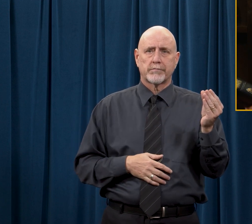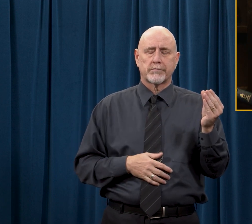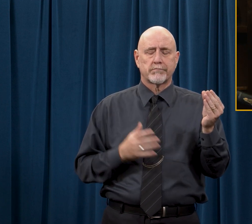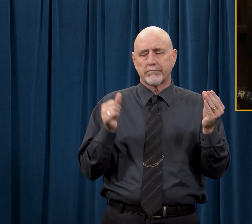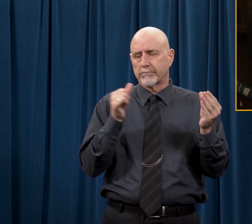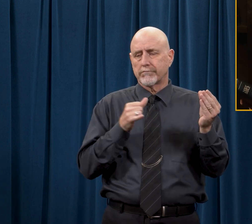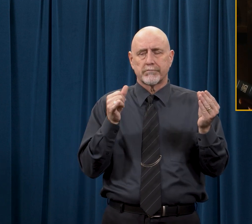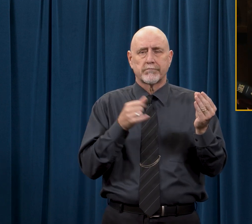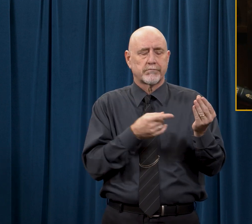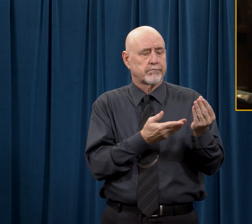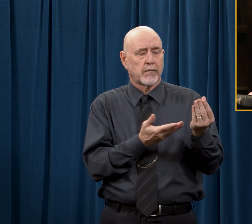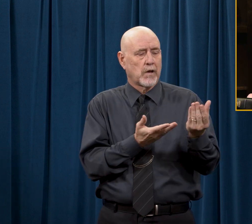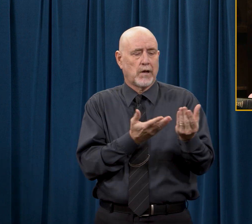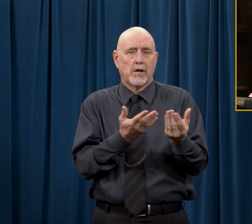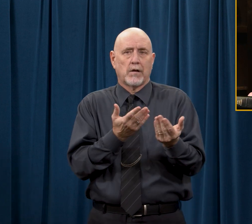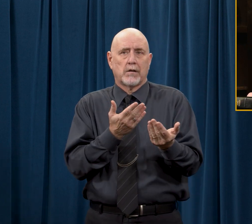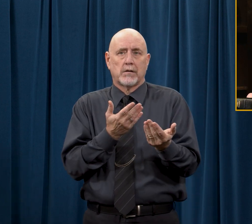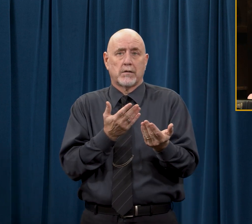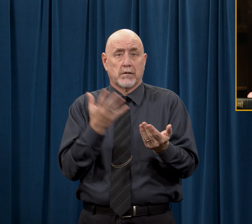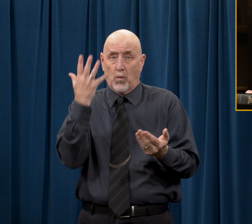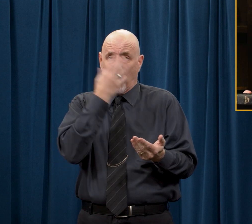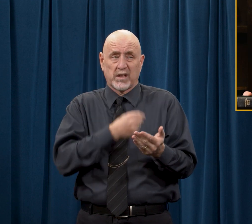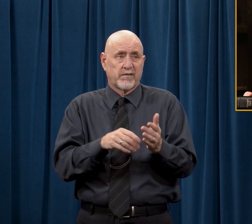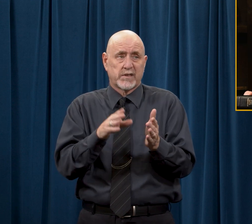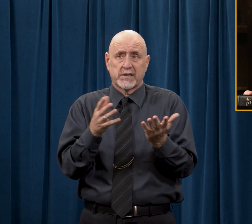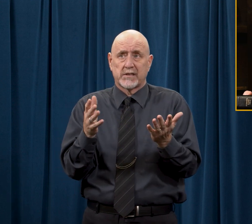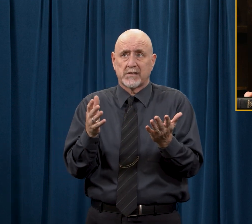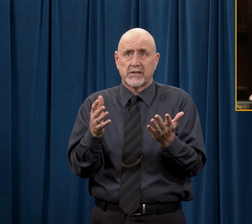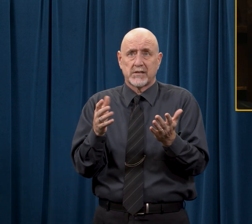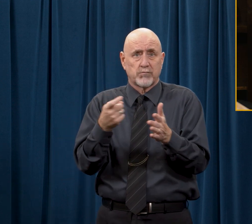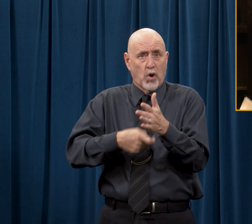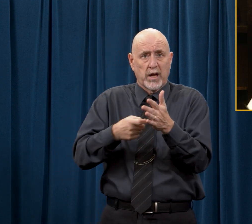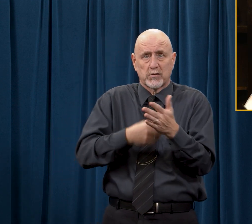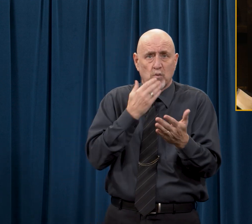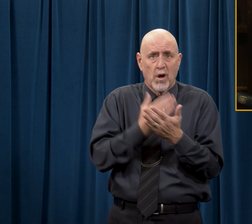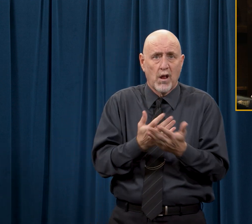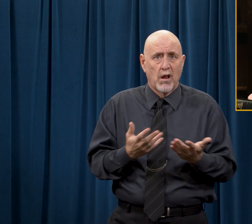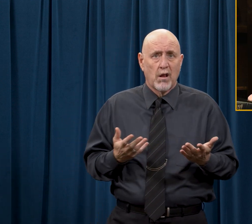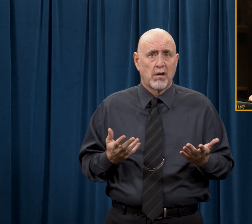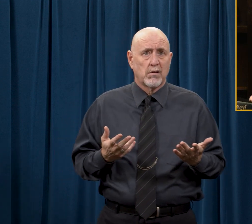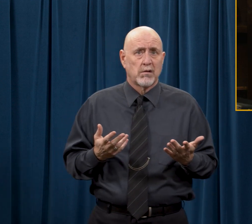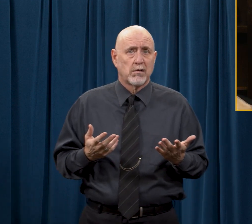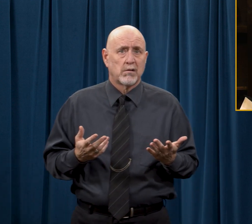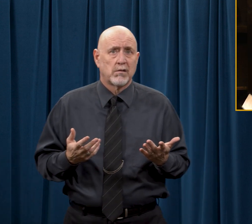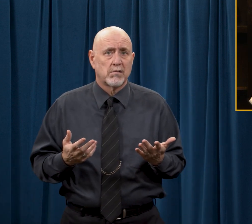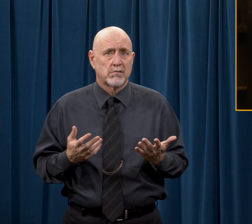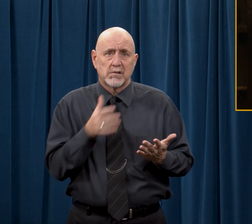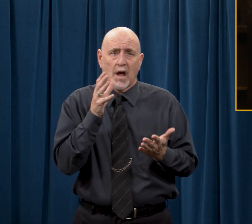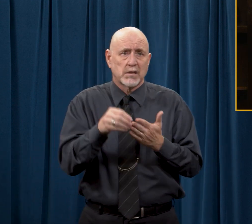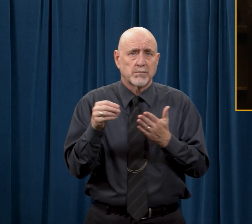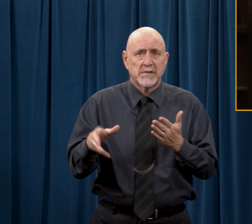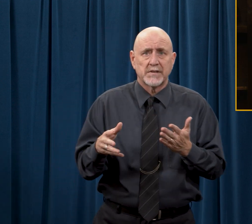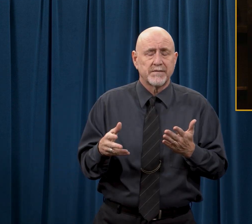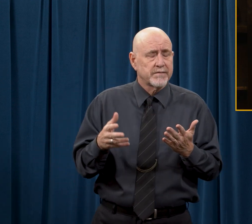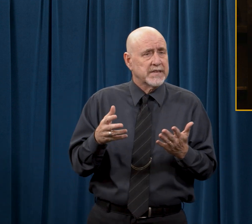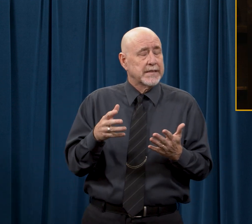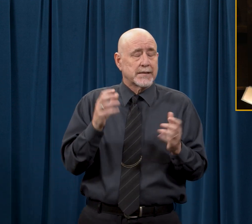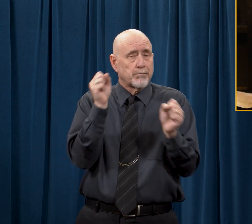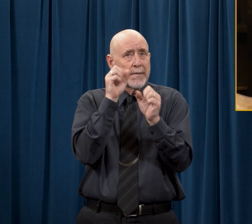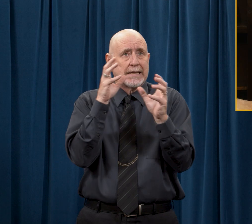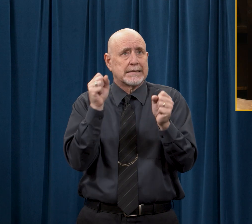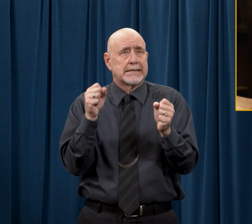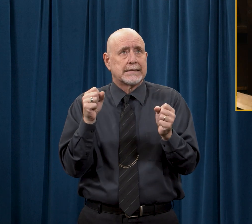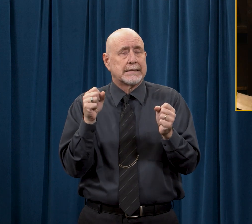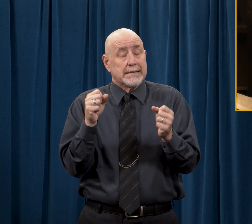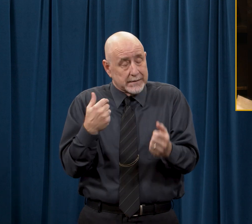that's really relatively, it's priced in a relatively cheap way. It's